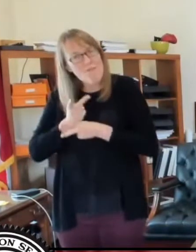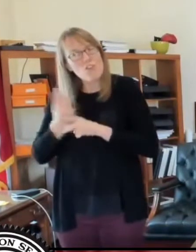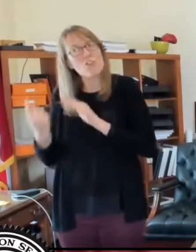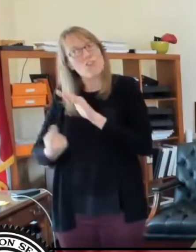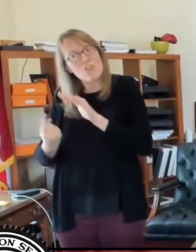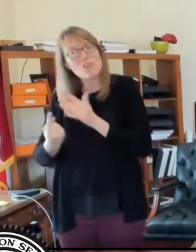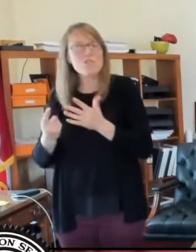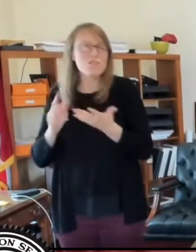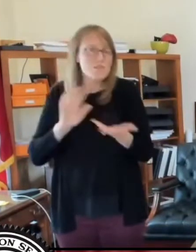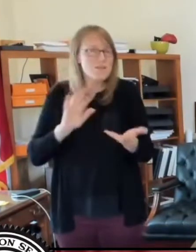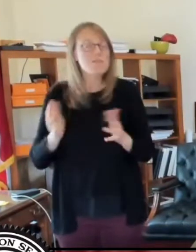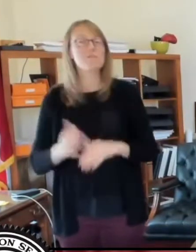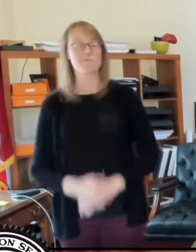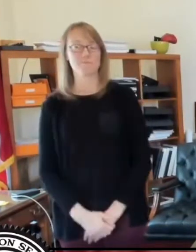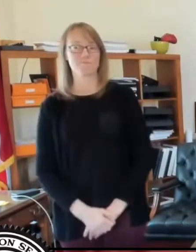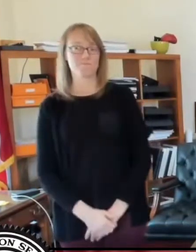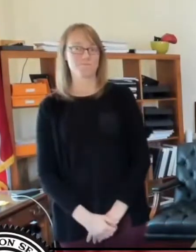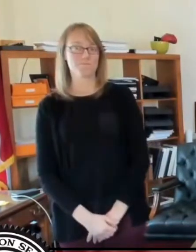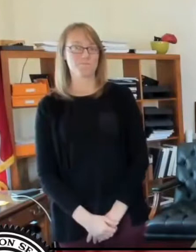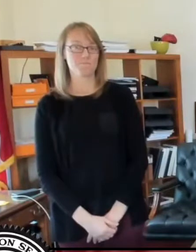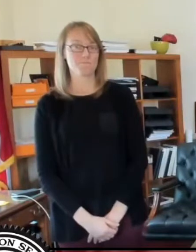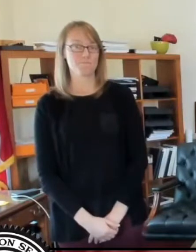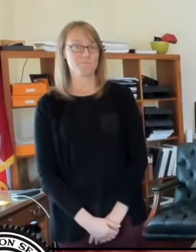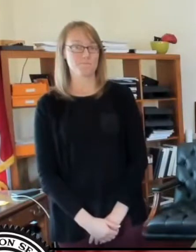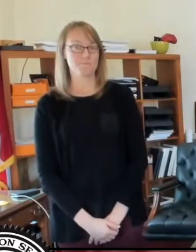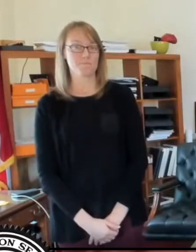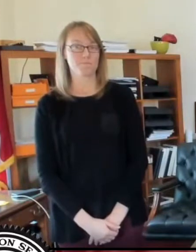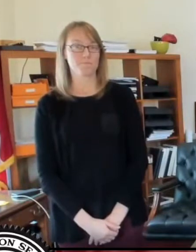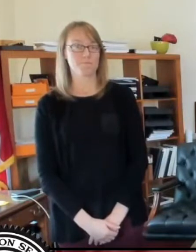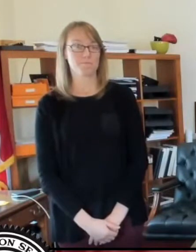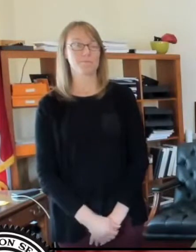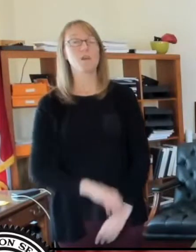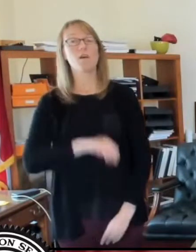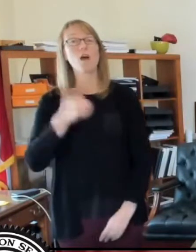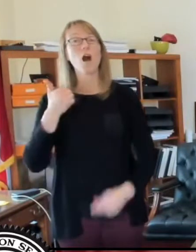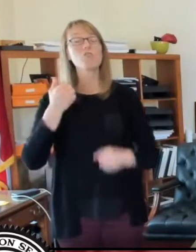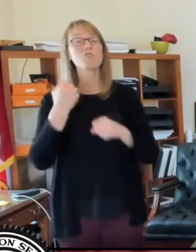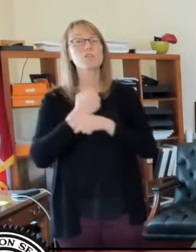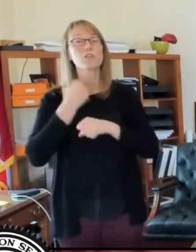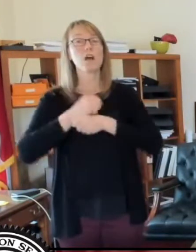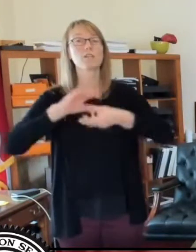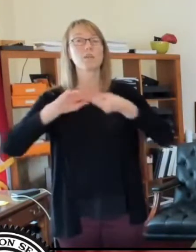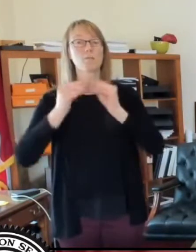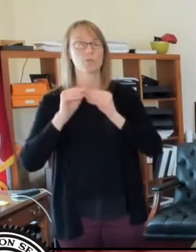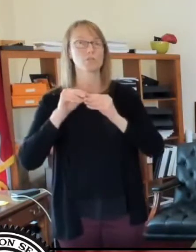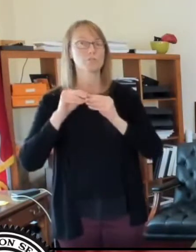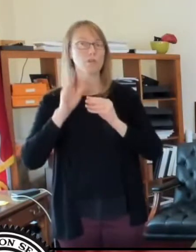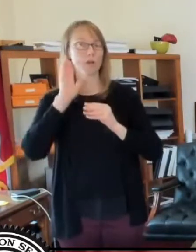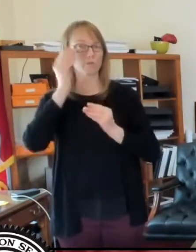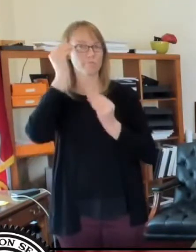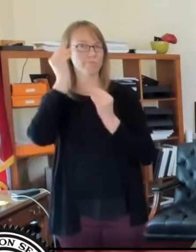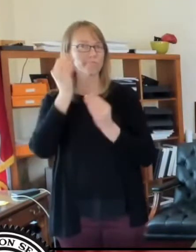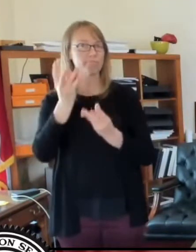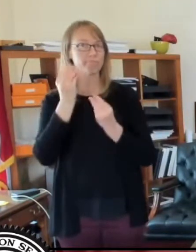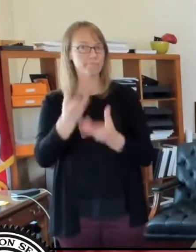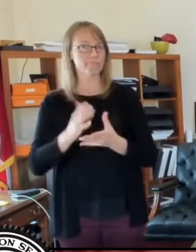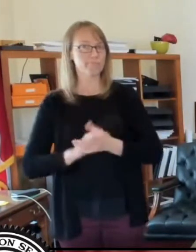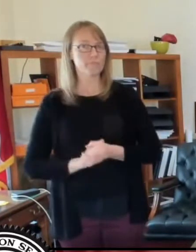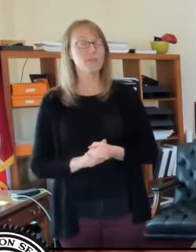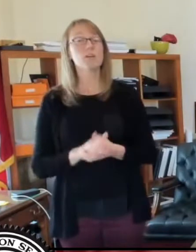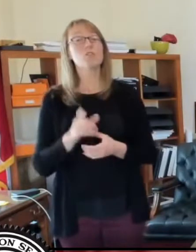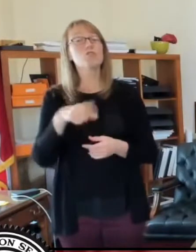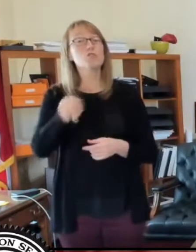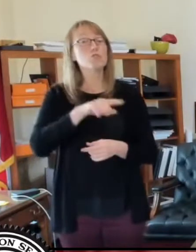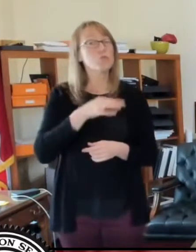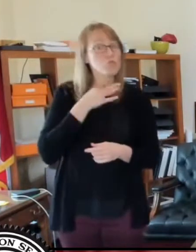So, couple of other things, stats. And for those of you that are interested in these numbers, you might